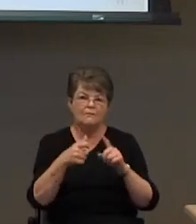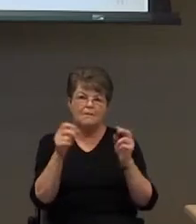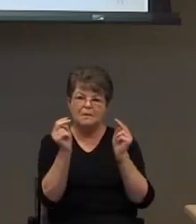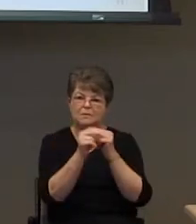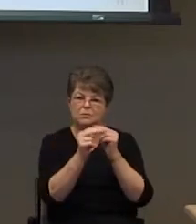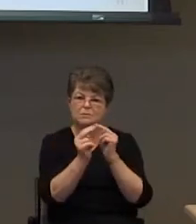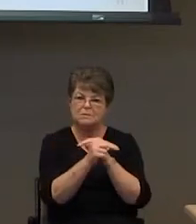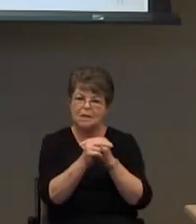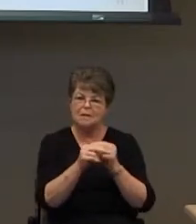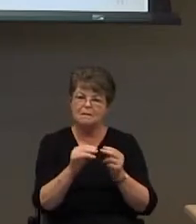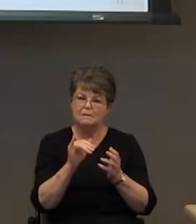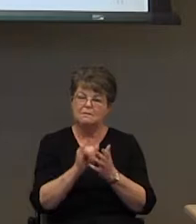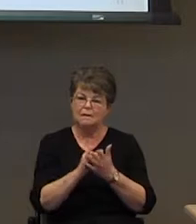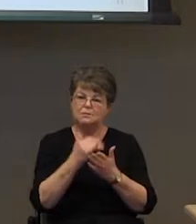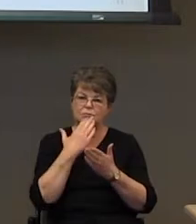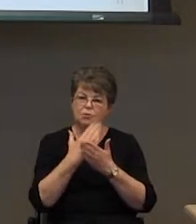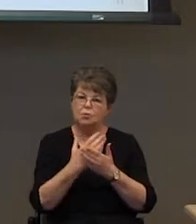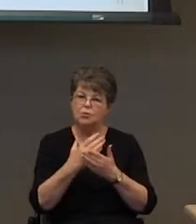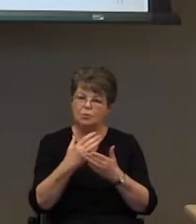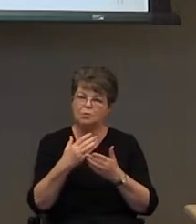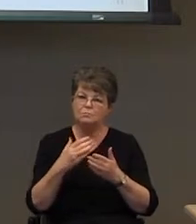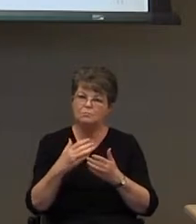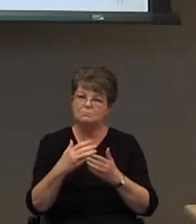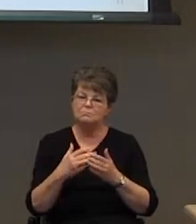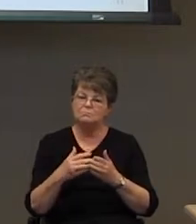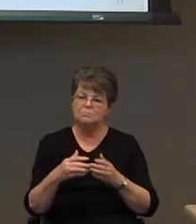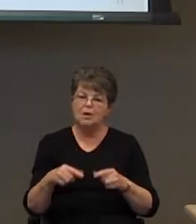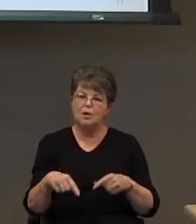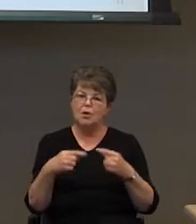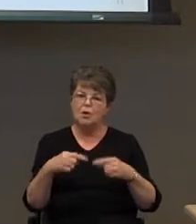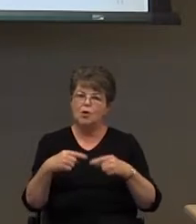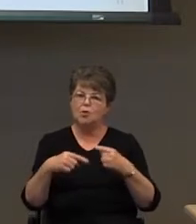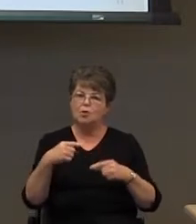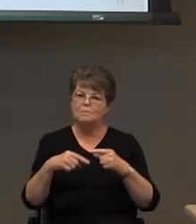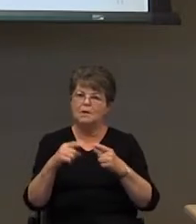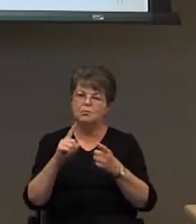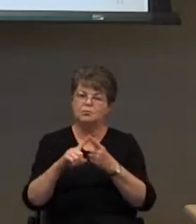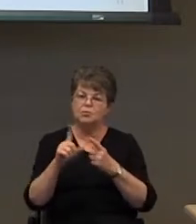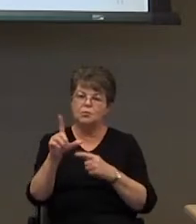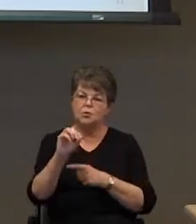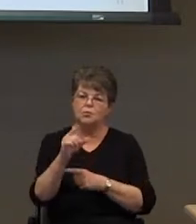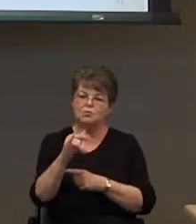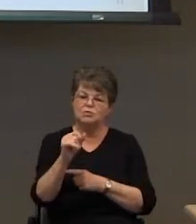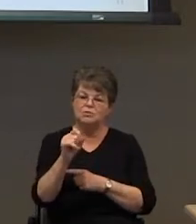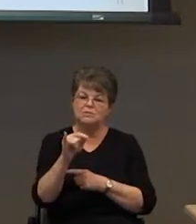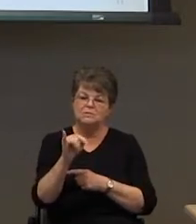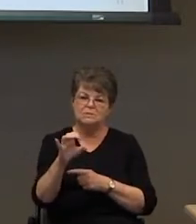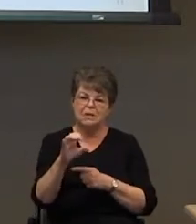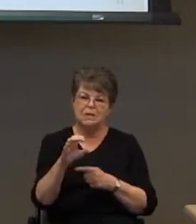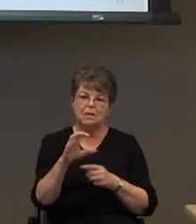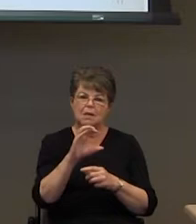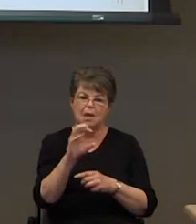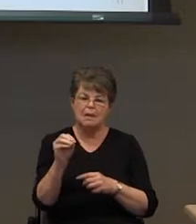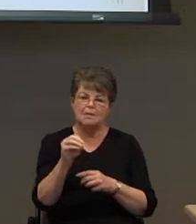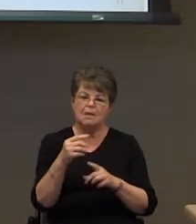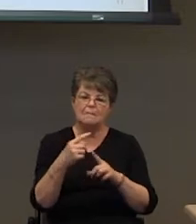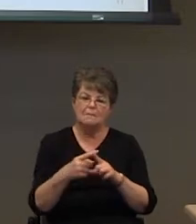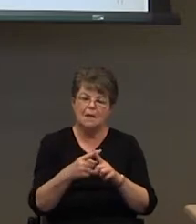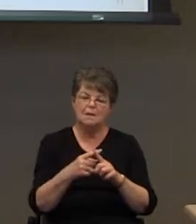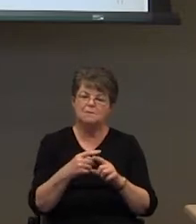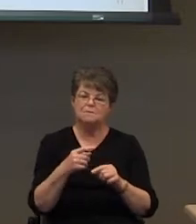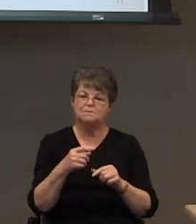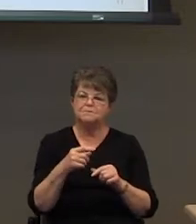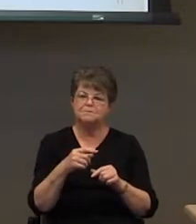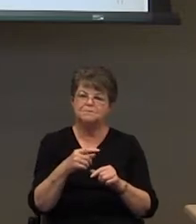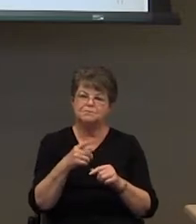interstate. That makes for a compelling argument to a logistics company. And then finally is continue to build your relationships within the industry.